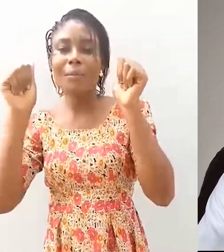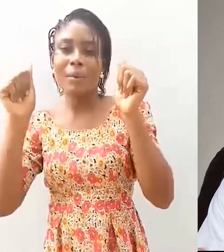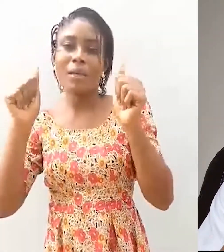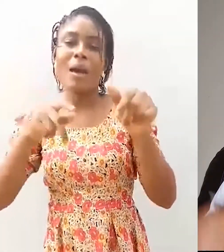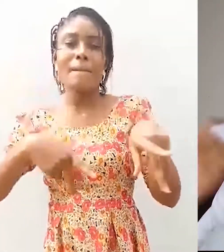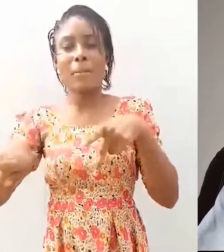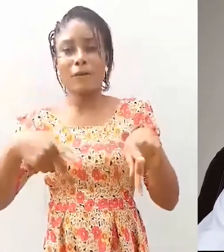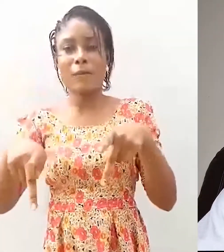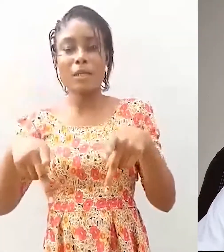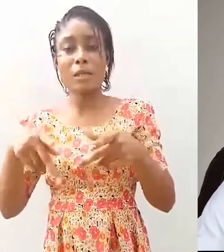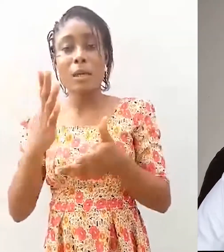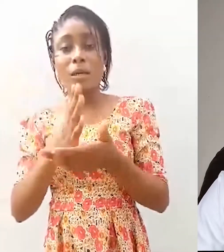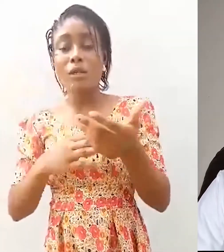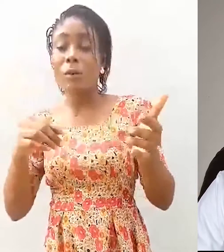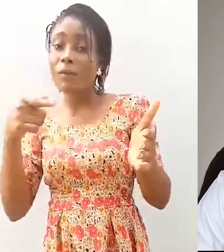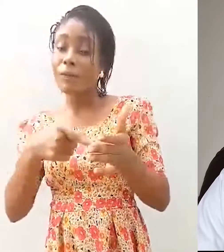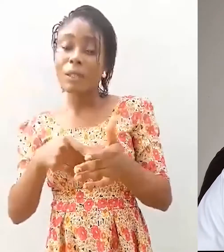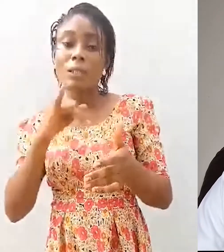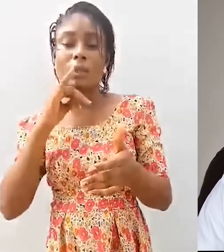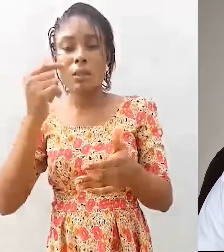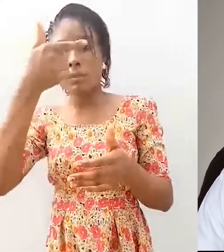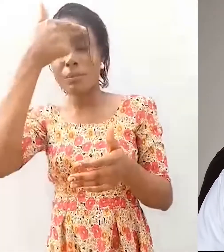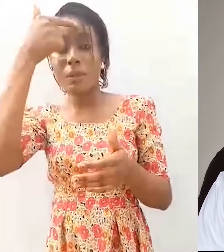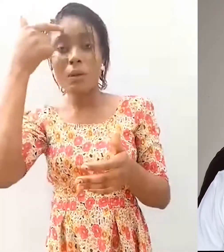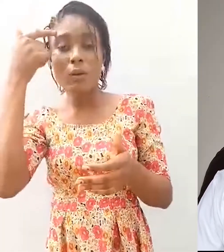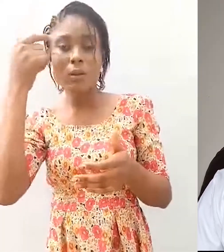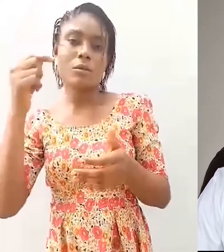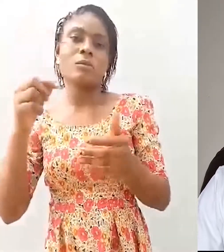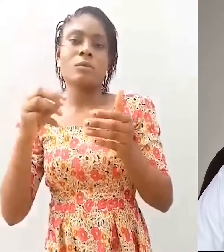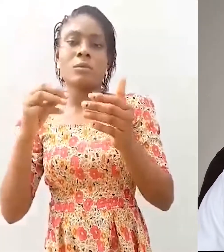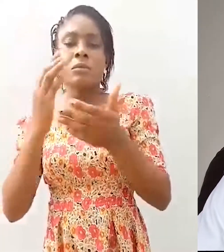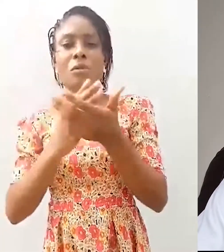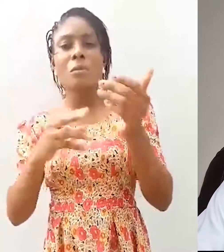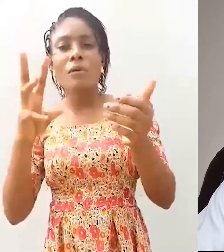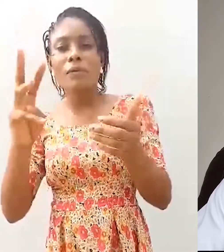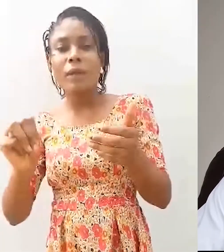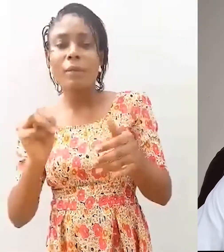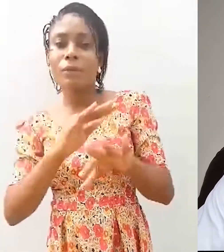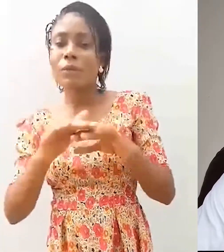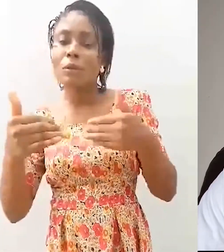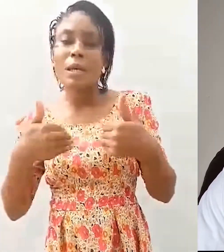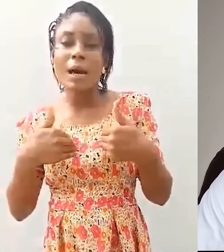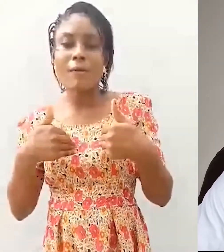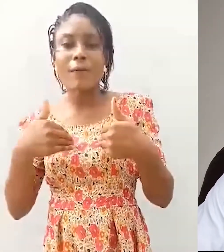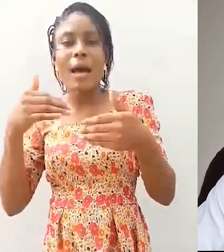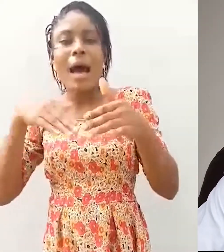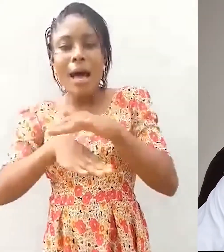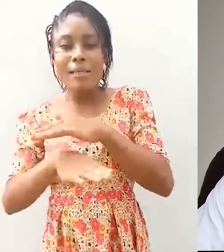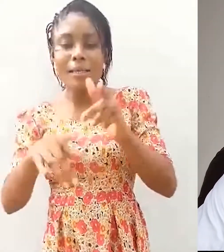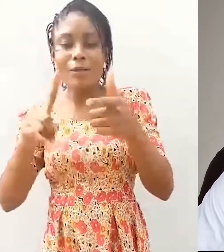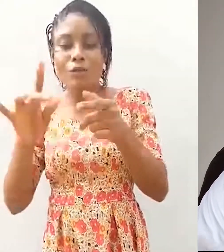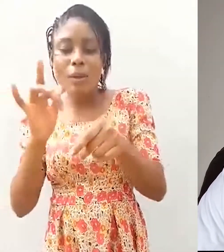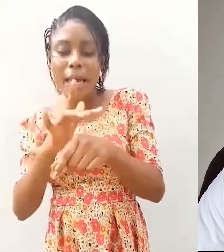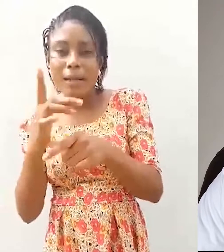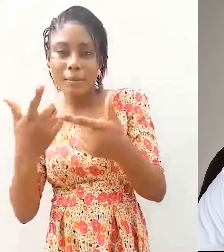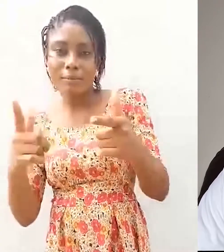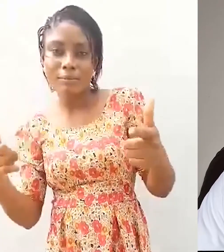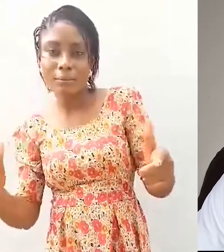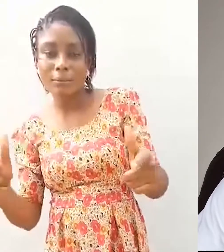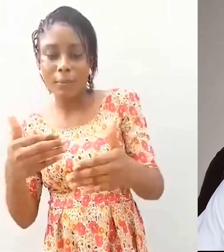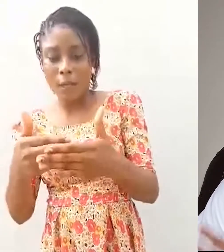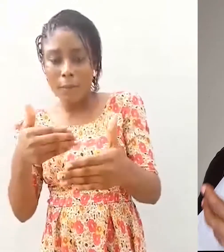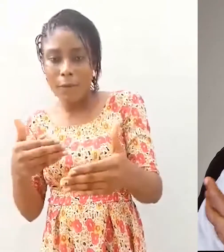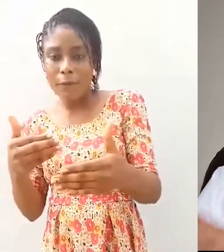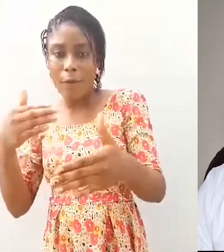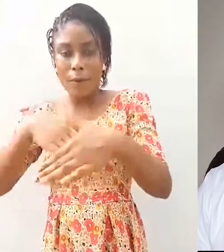academic capacity that the deaf children have. Part of this could be because many of them didn't have